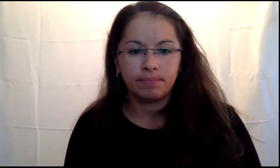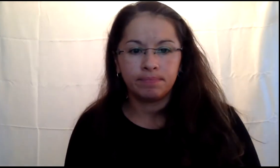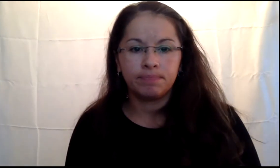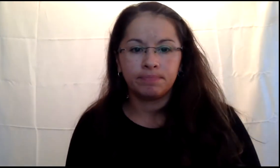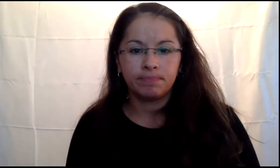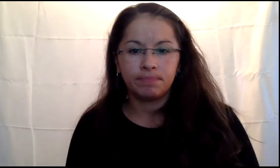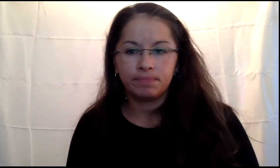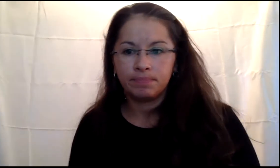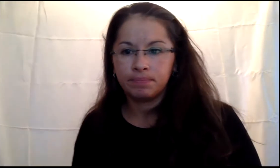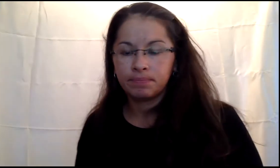Awesome. Thank you both.